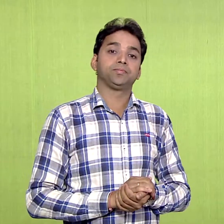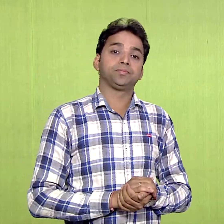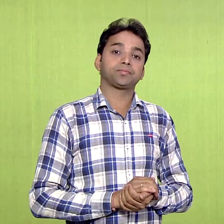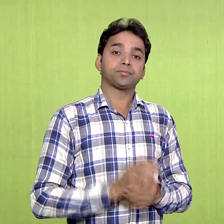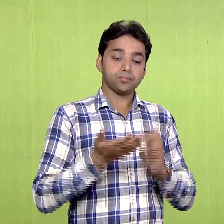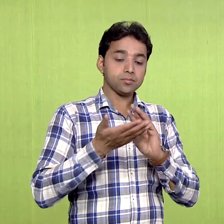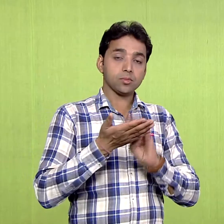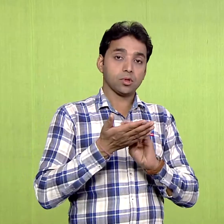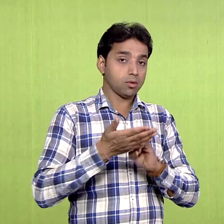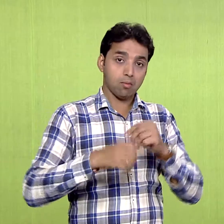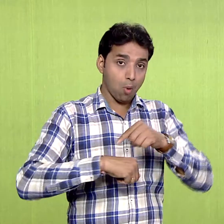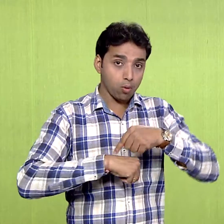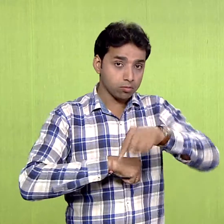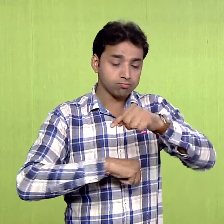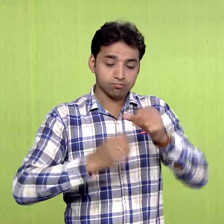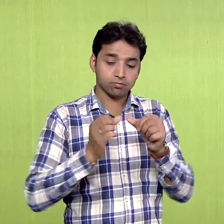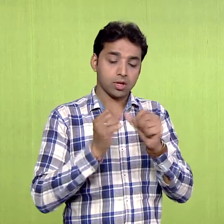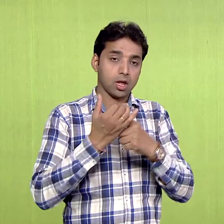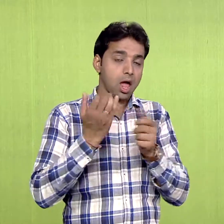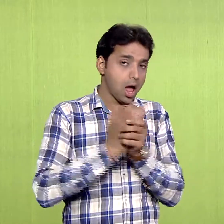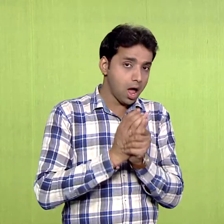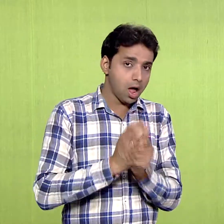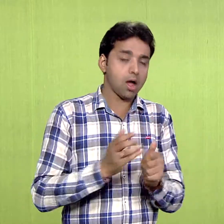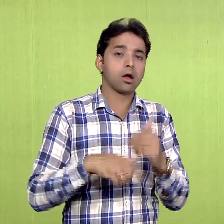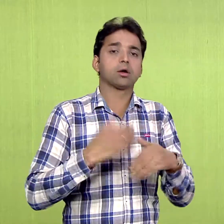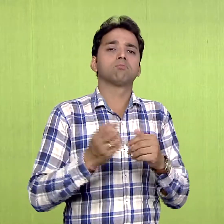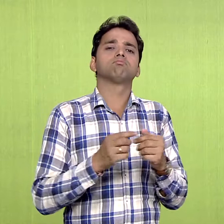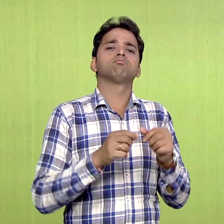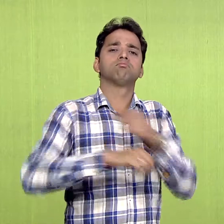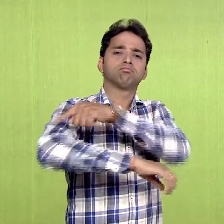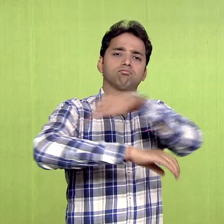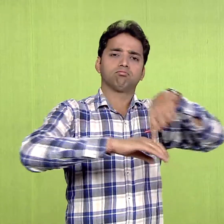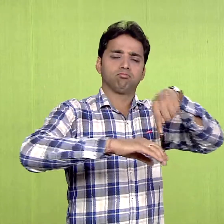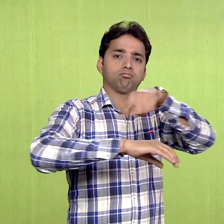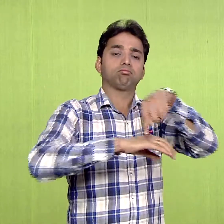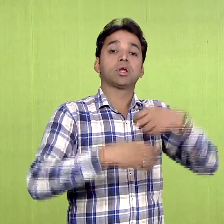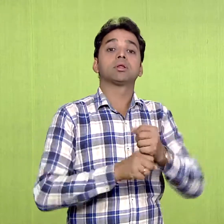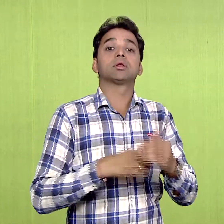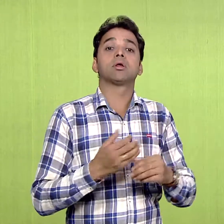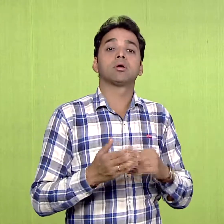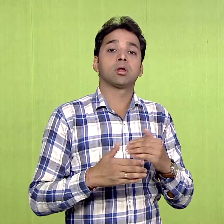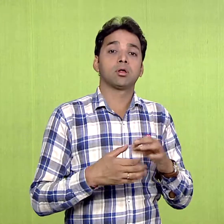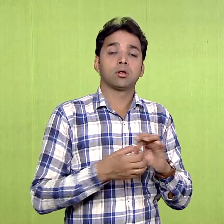Mauryan art and architecture depicted the influence of Persians and Greeks.